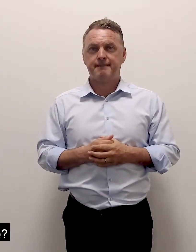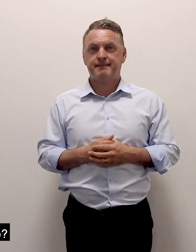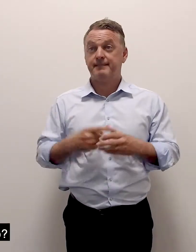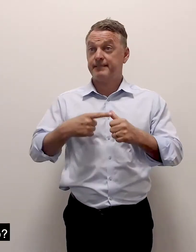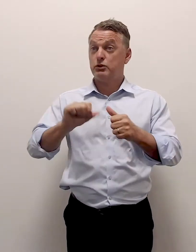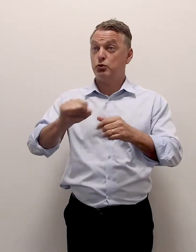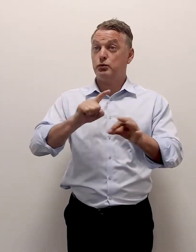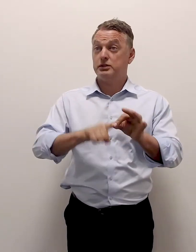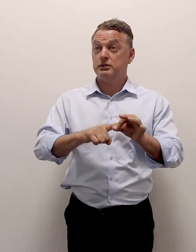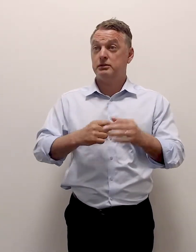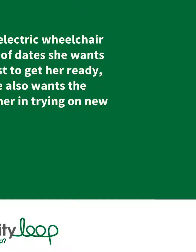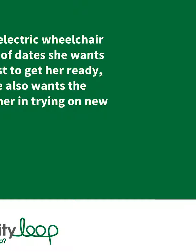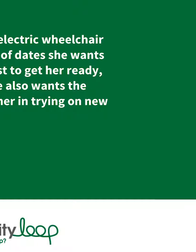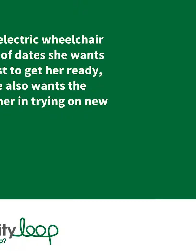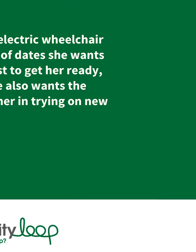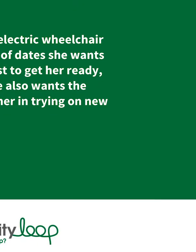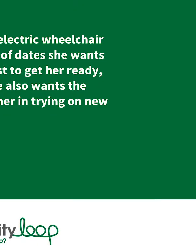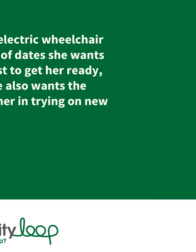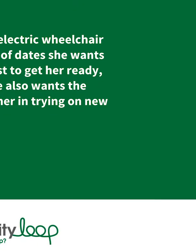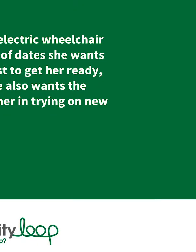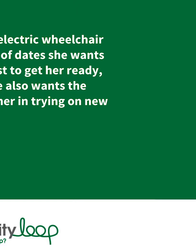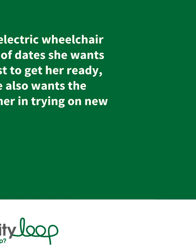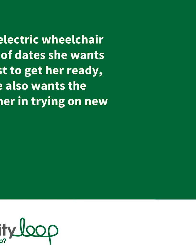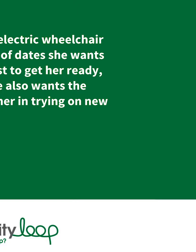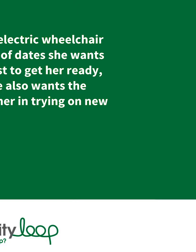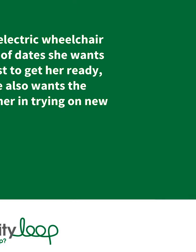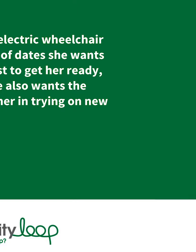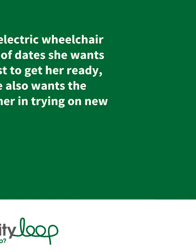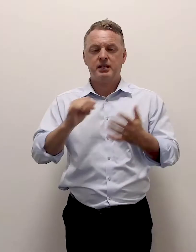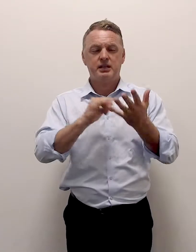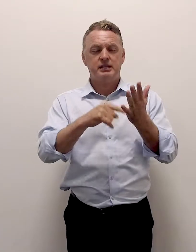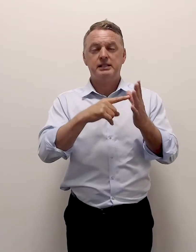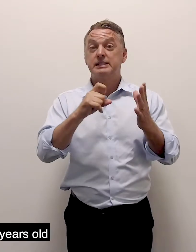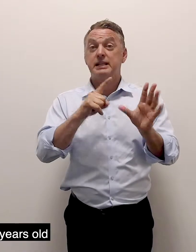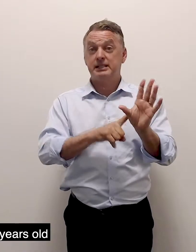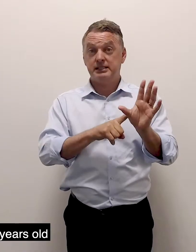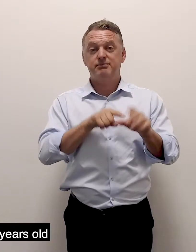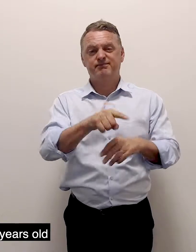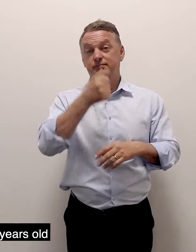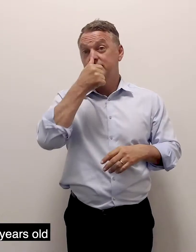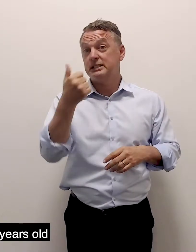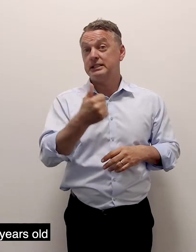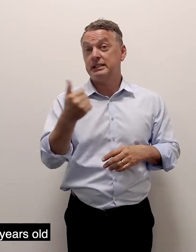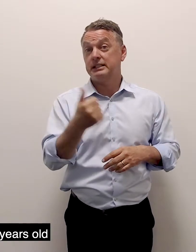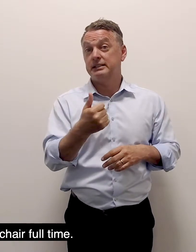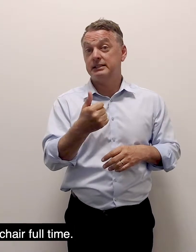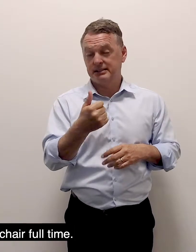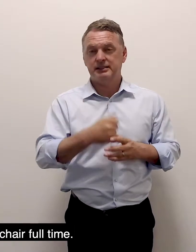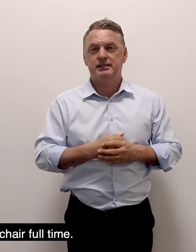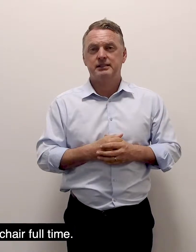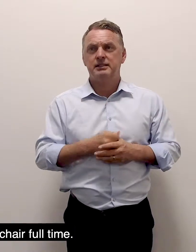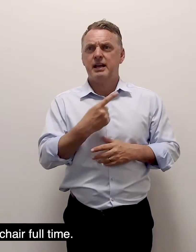Does that help? Image of exercise card being read. Stacey is 16 years old